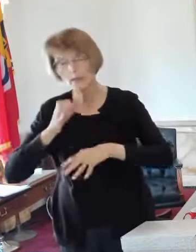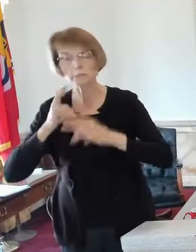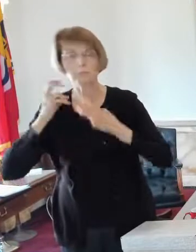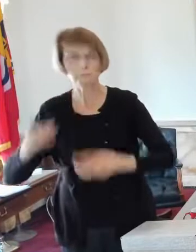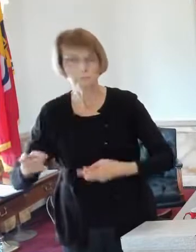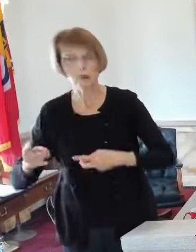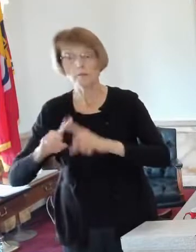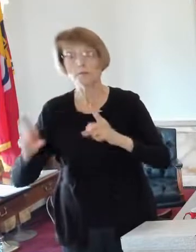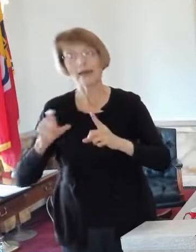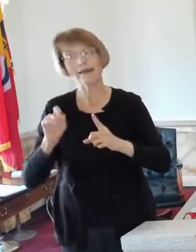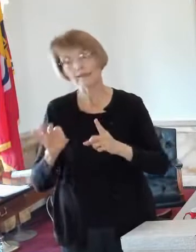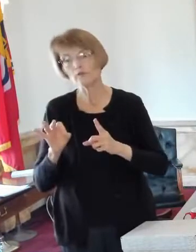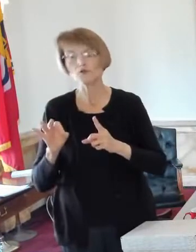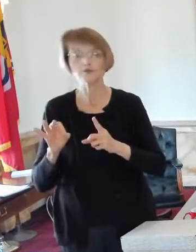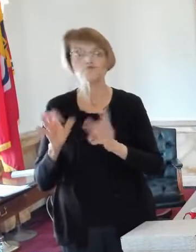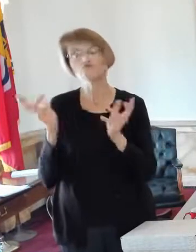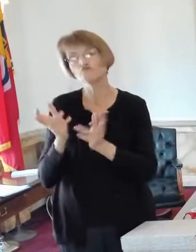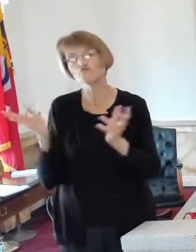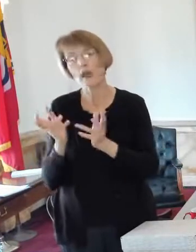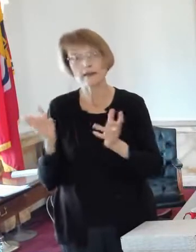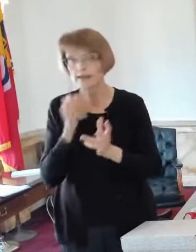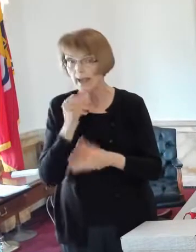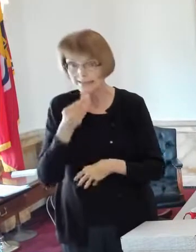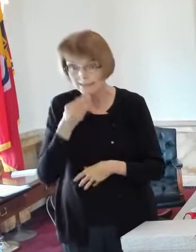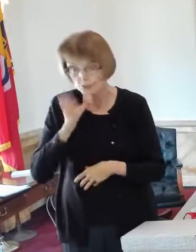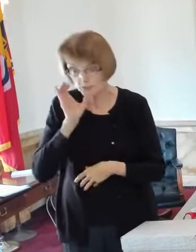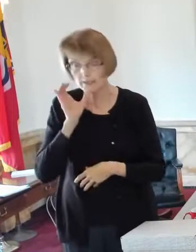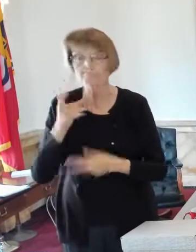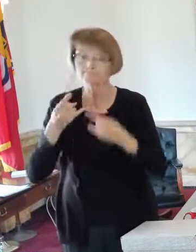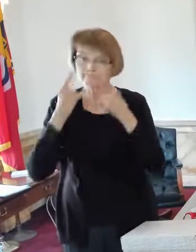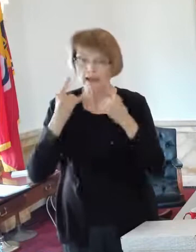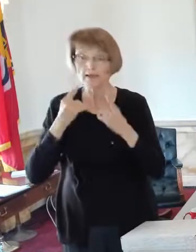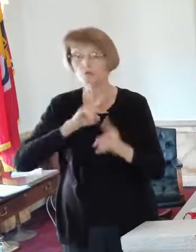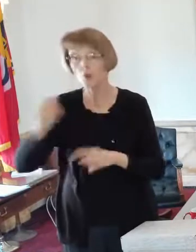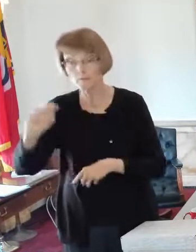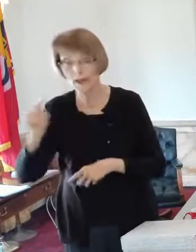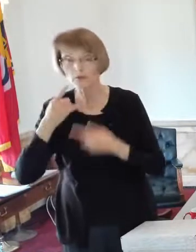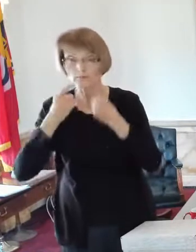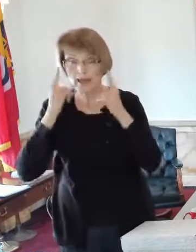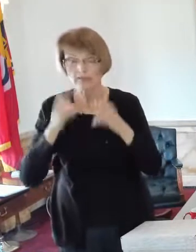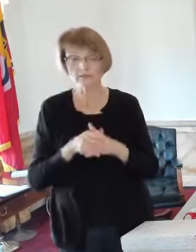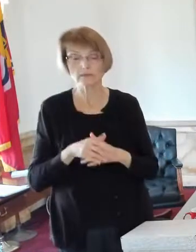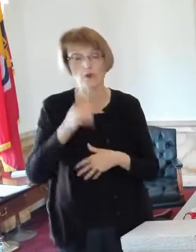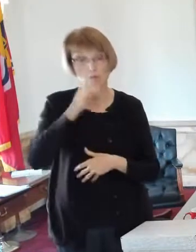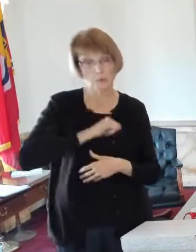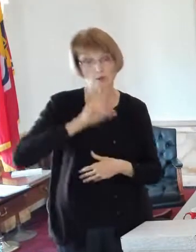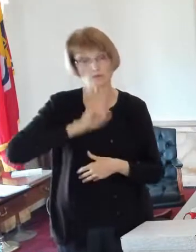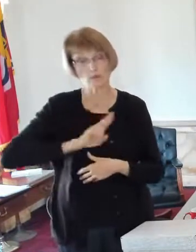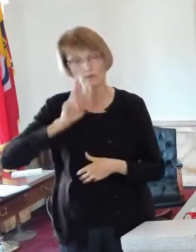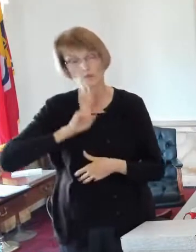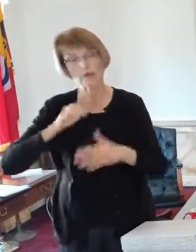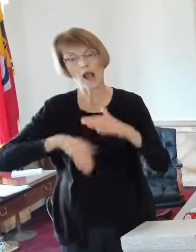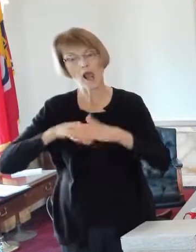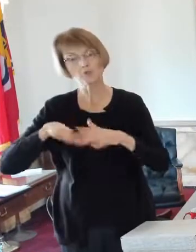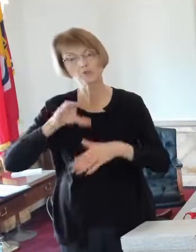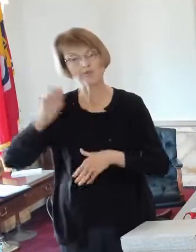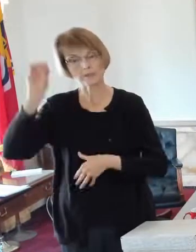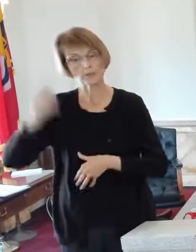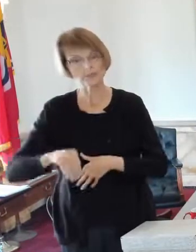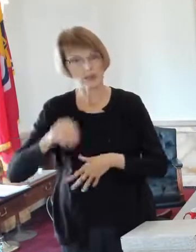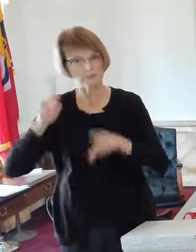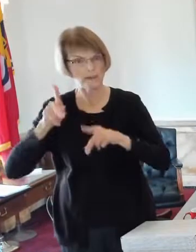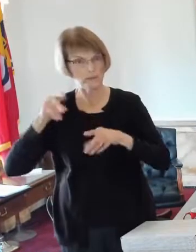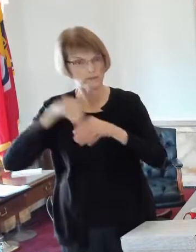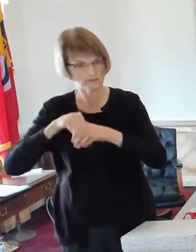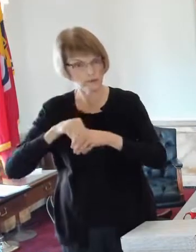got to put your mask back on. Bars and restaurants are at 50% capacity and have